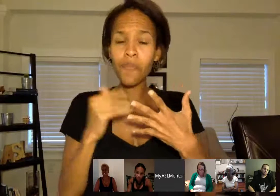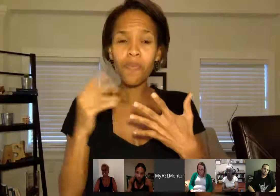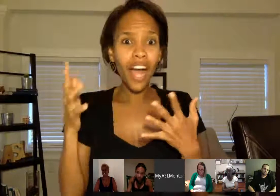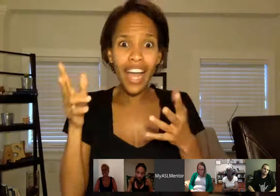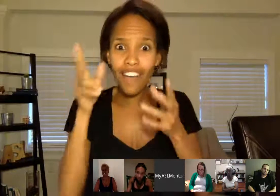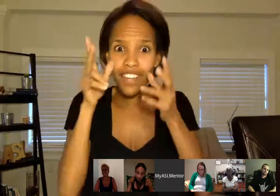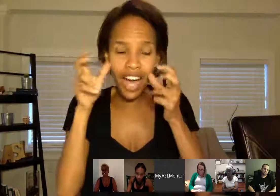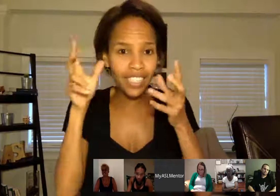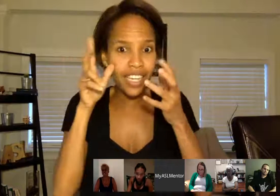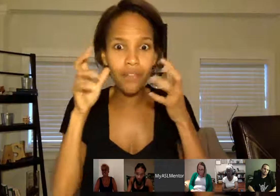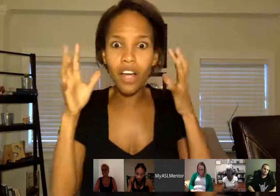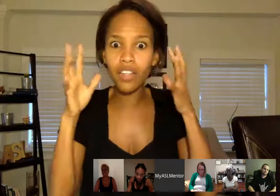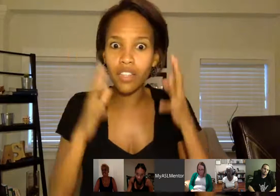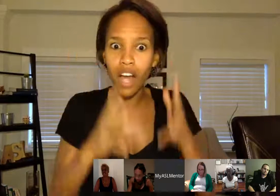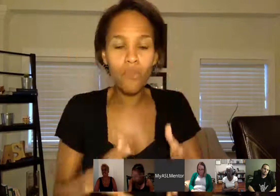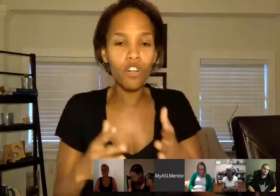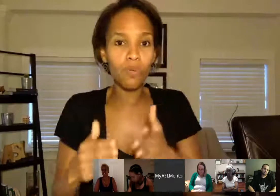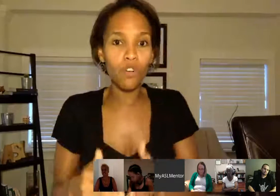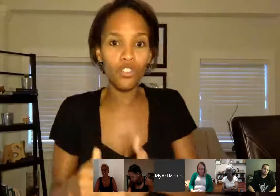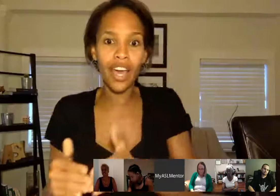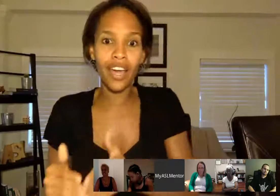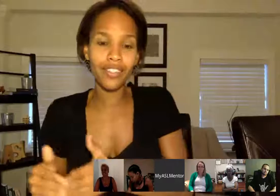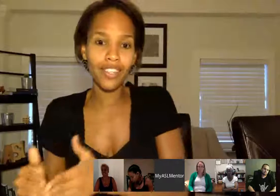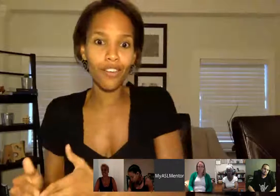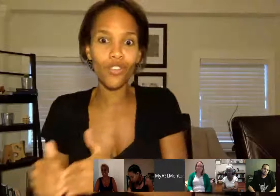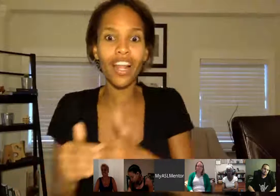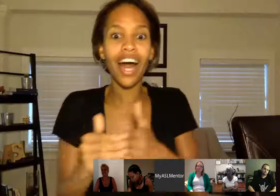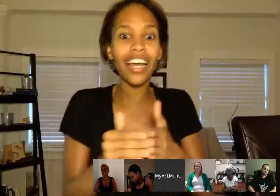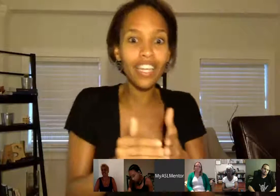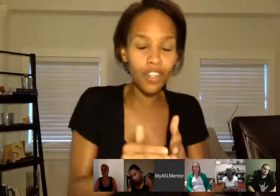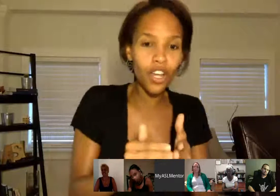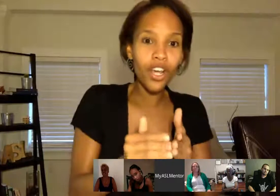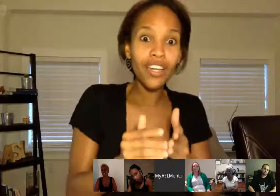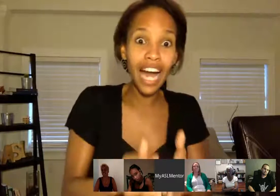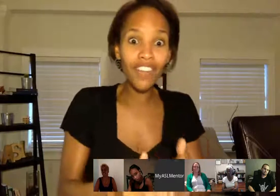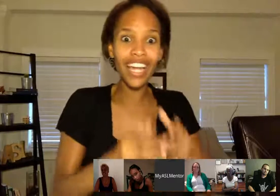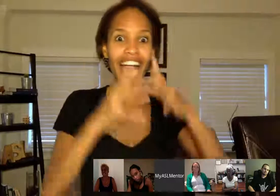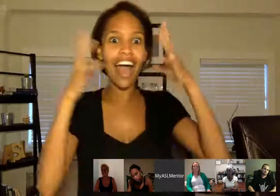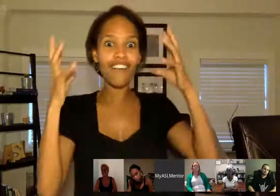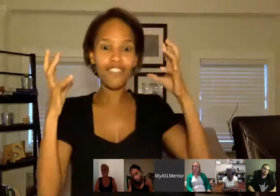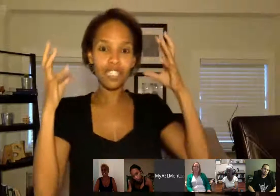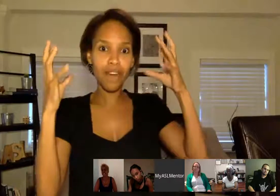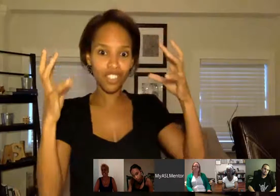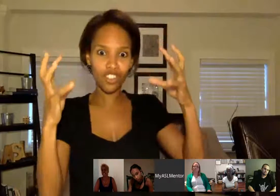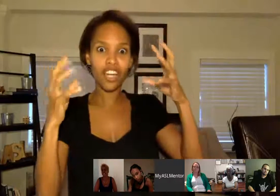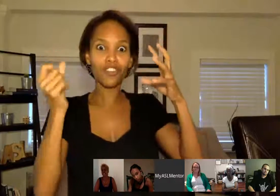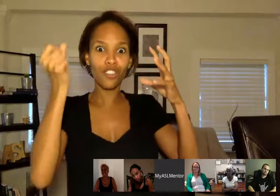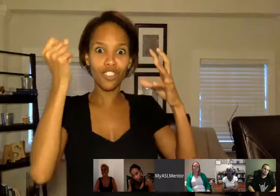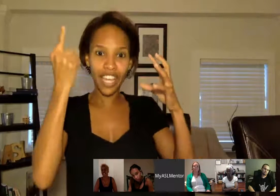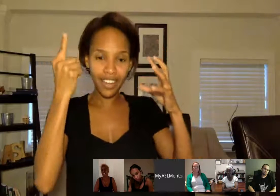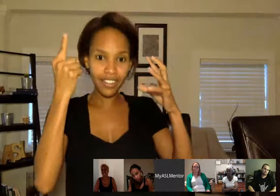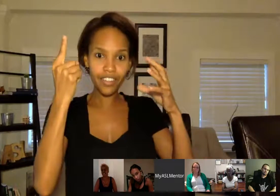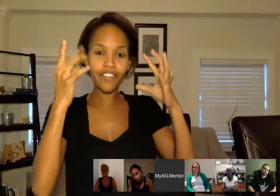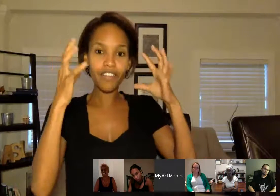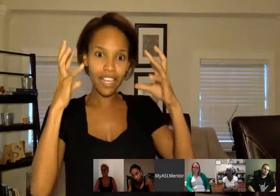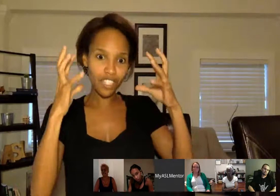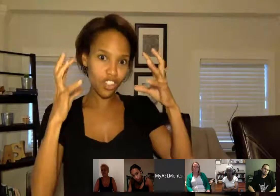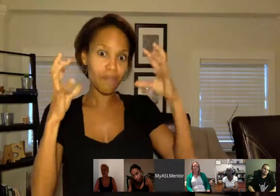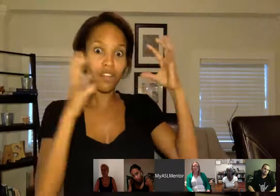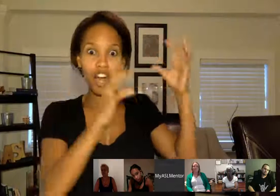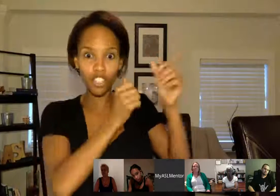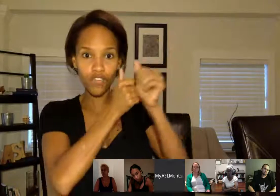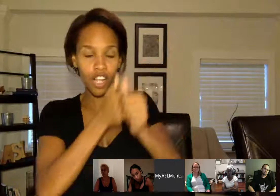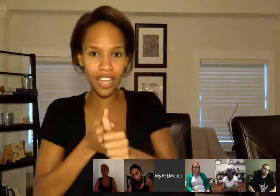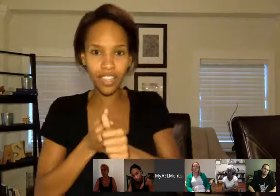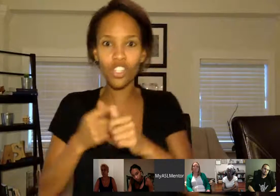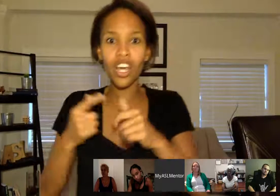is, I have got to get a lot more exposure to ASL so that I can, now that I have this message and I understand the message and